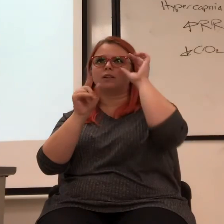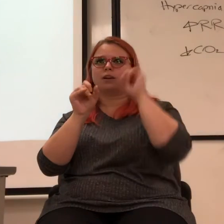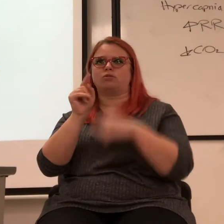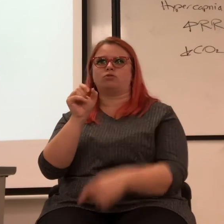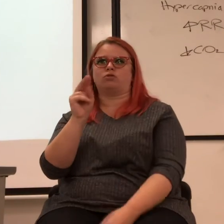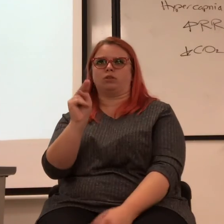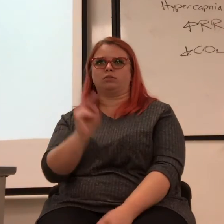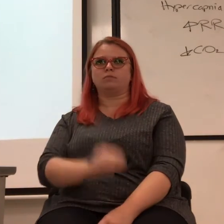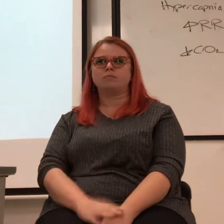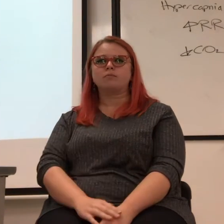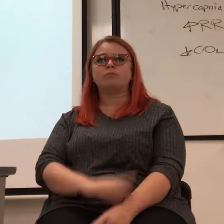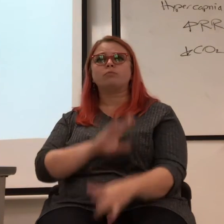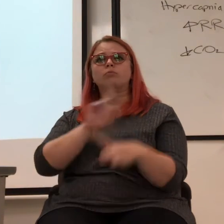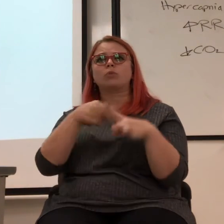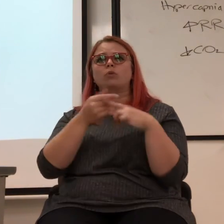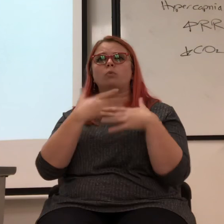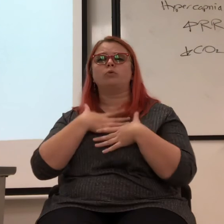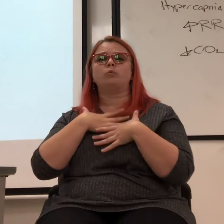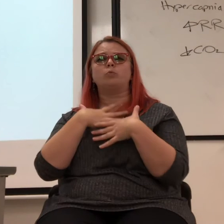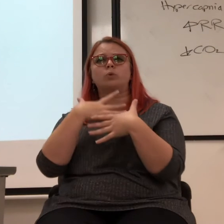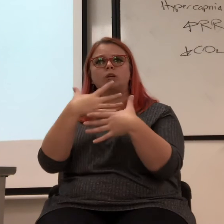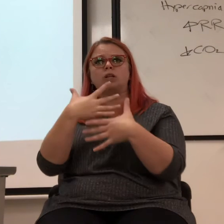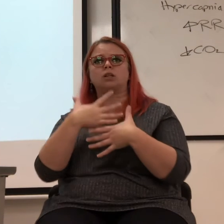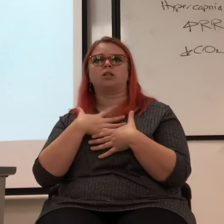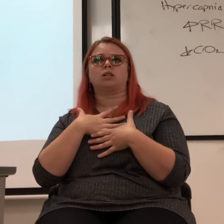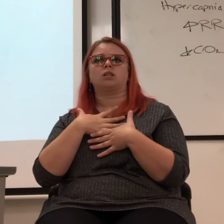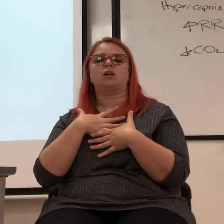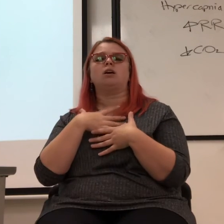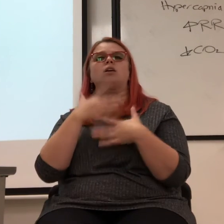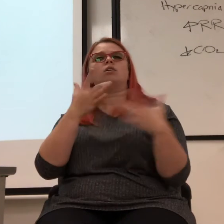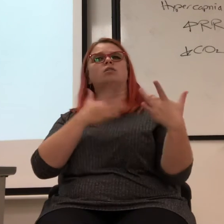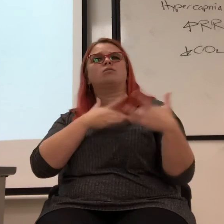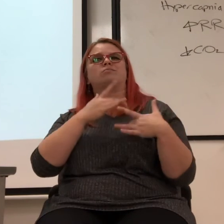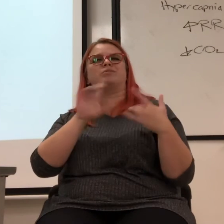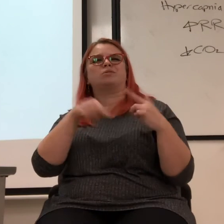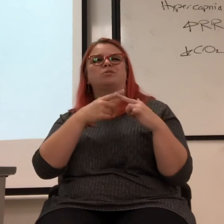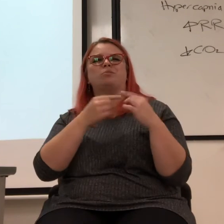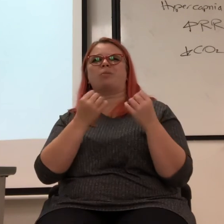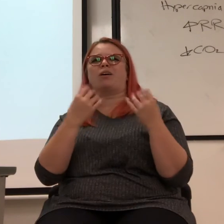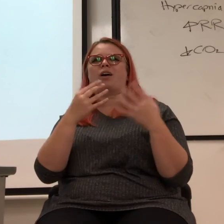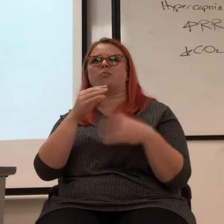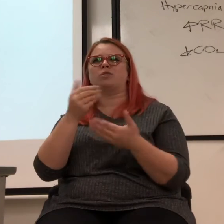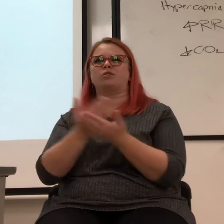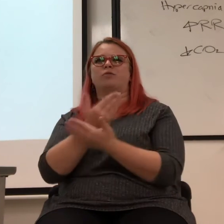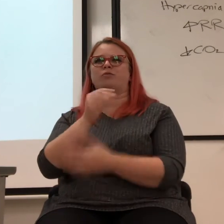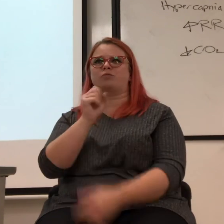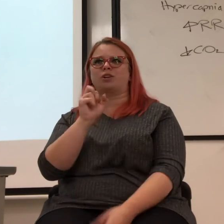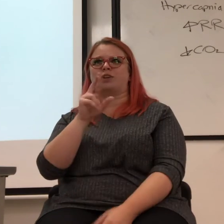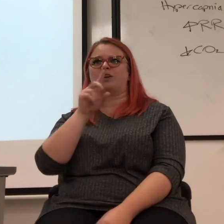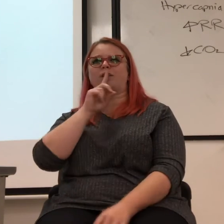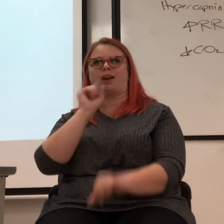And also, when you breathe, you worry about the amount of fresh air that actually